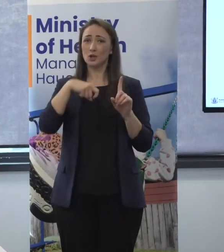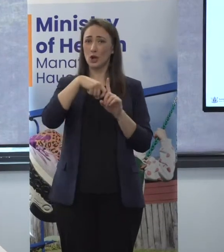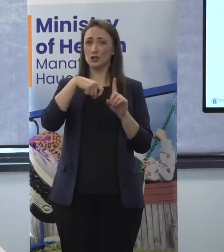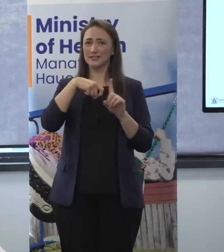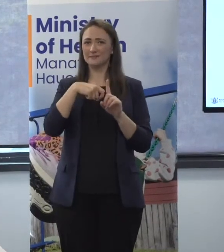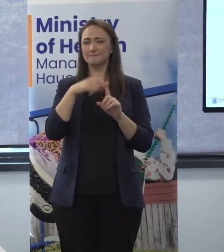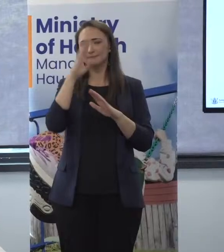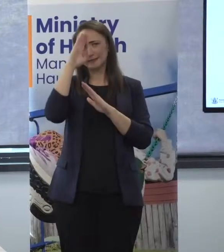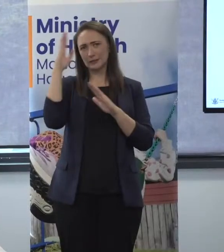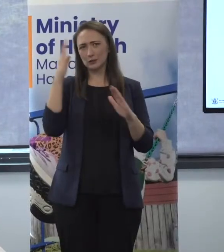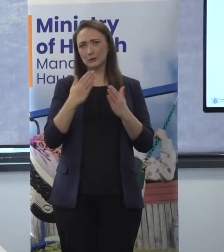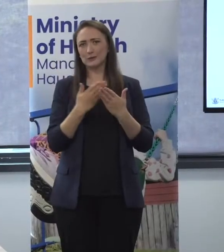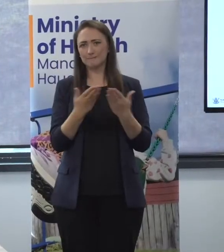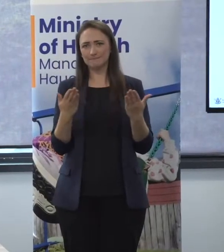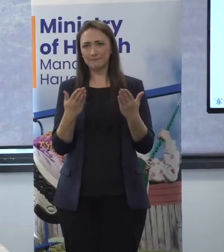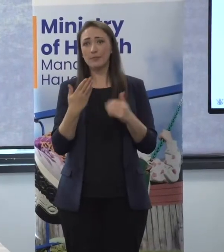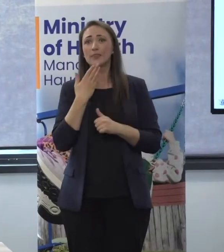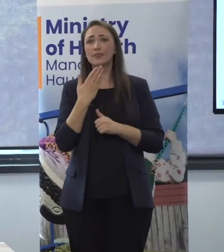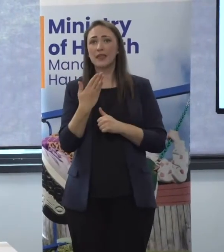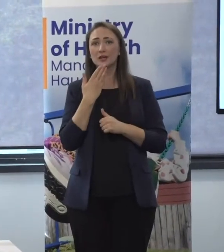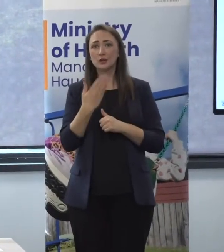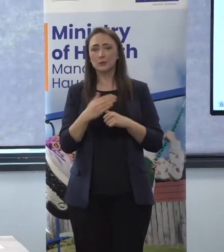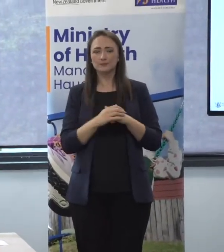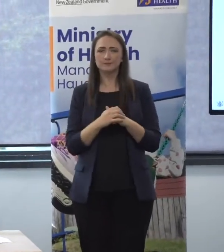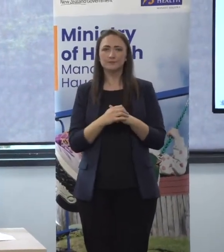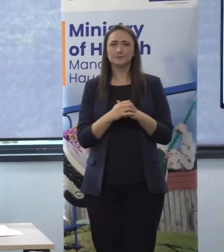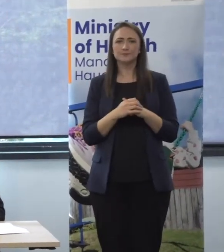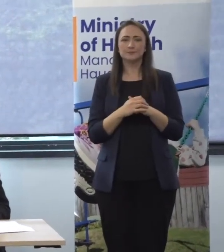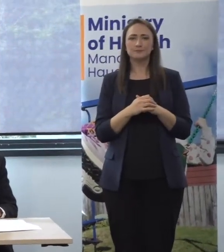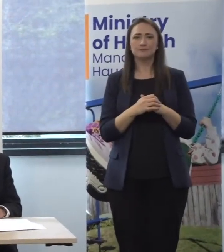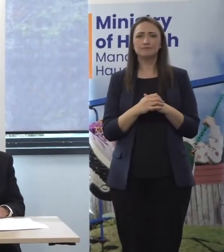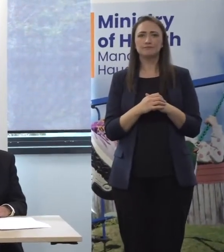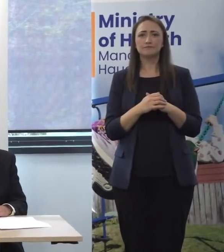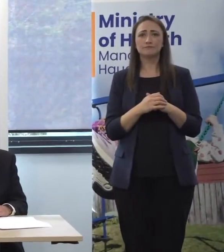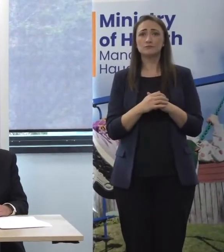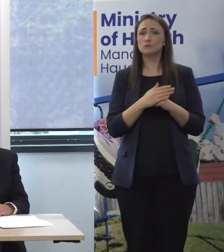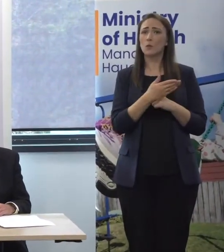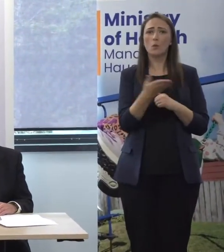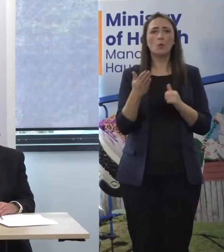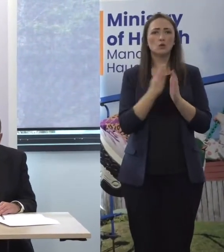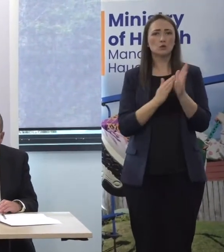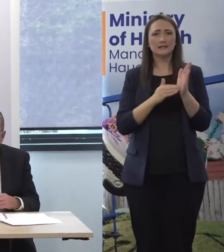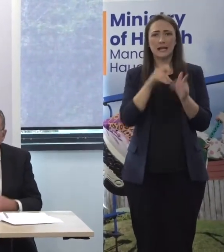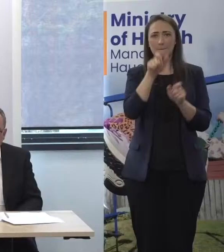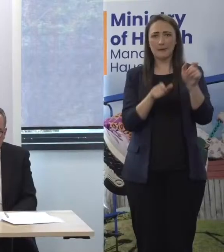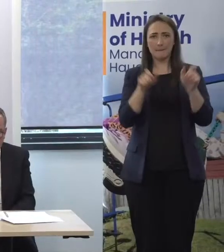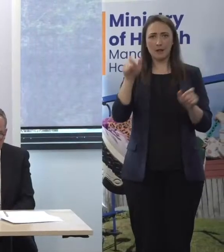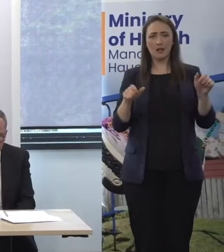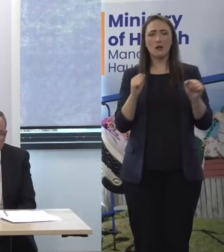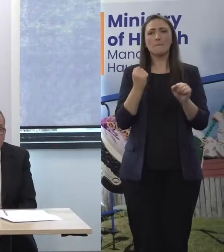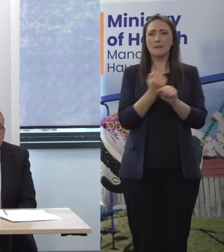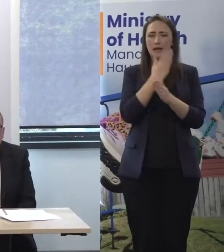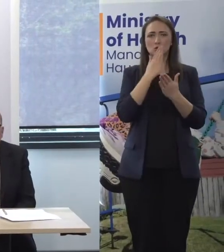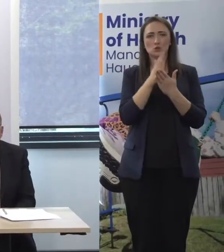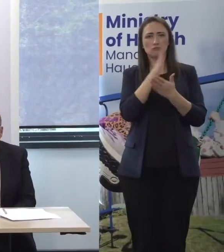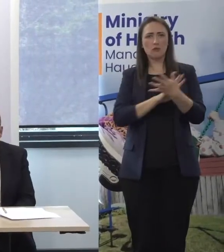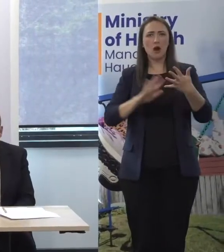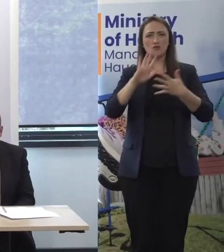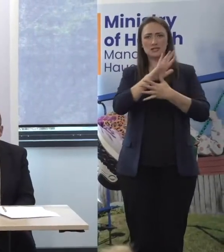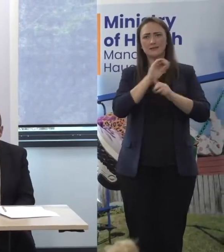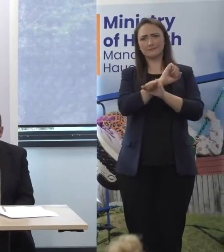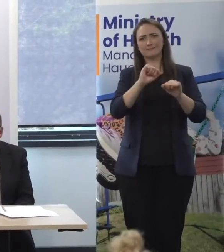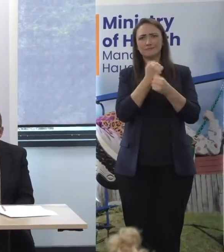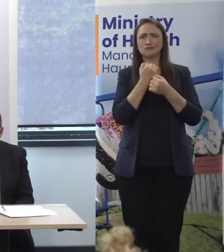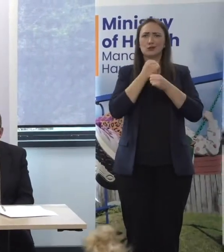mai tātou. Thank you, Dr. Town. Prioritising the health of all New Zealanders and a commitment to a science and evidence-led response has